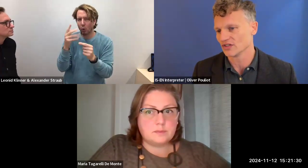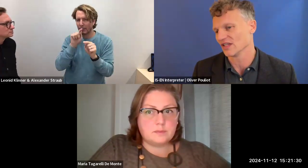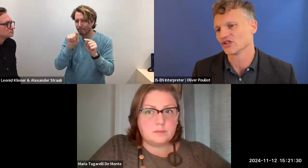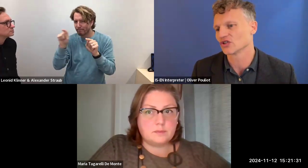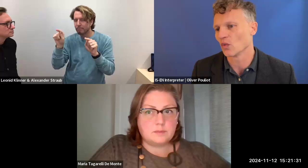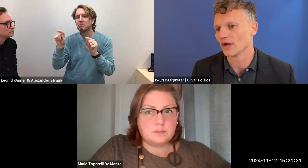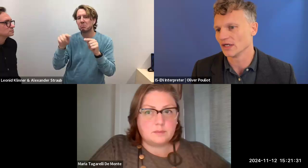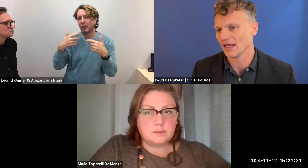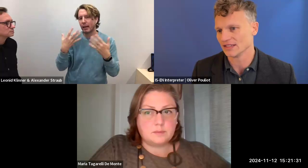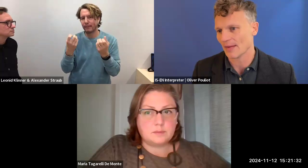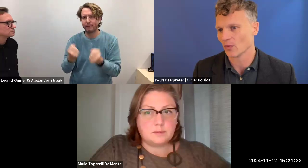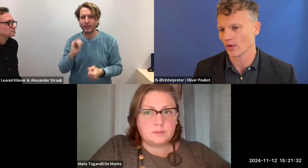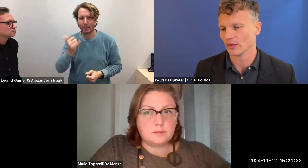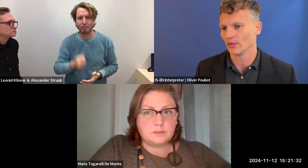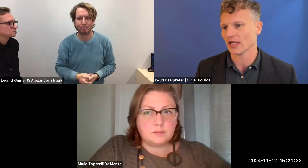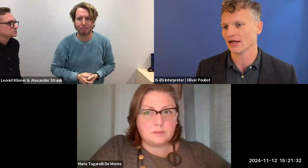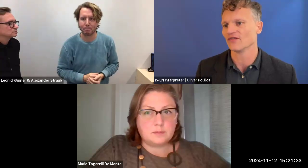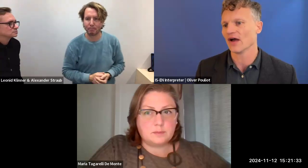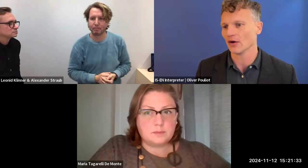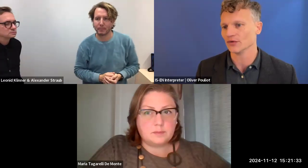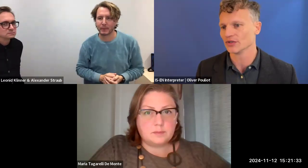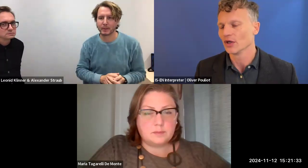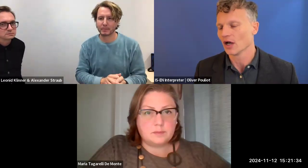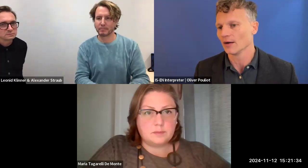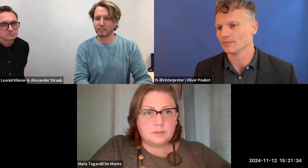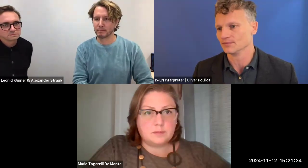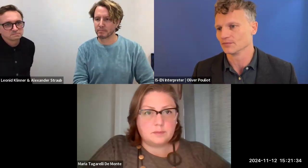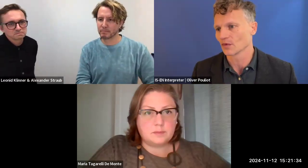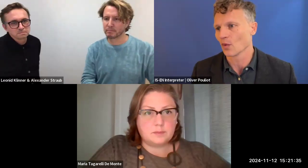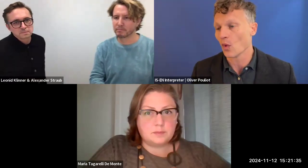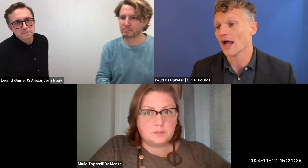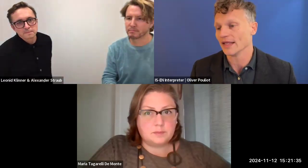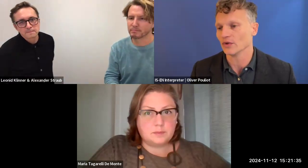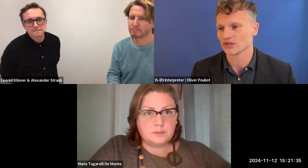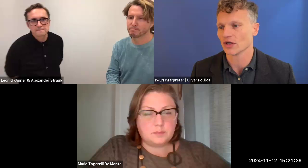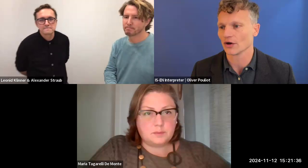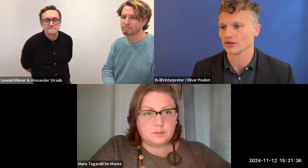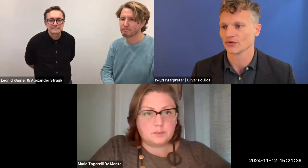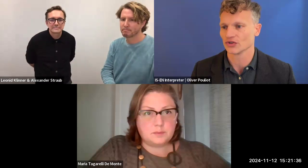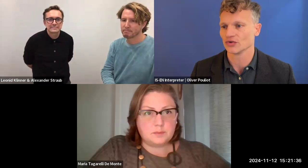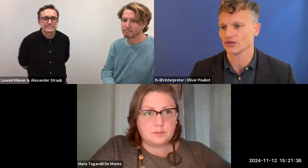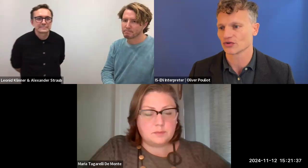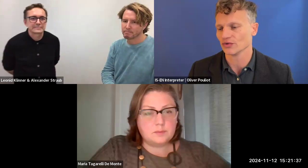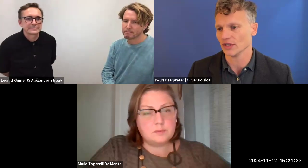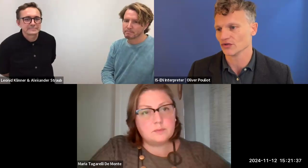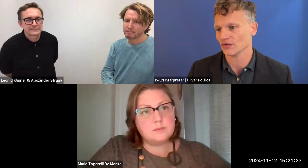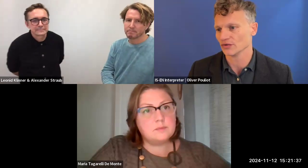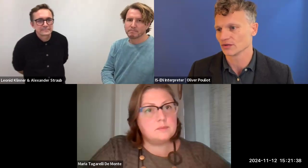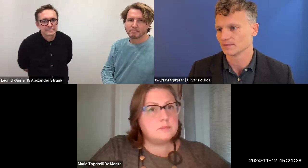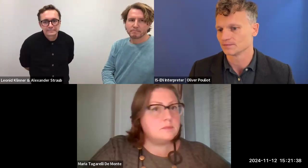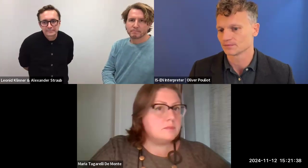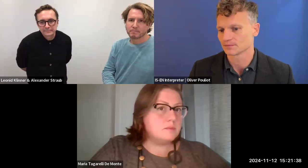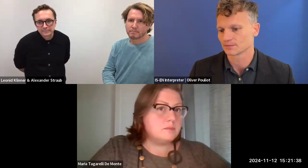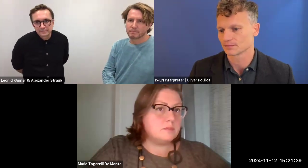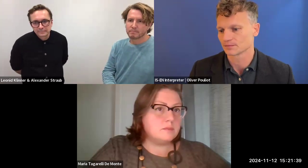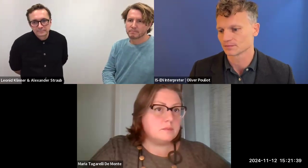of choices. That's just one example where we kind of found why it was hard for the students through the